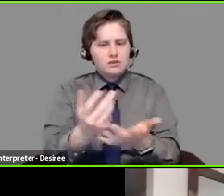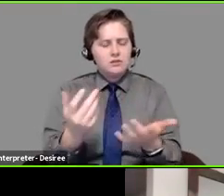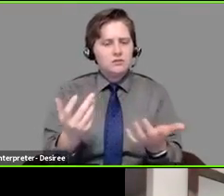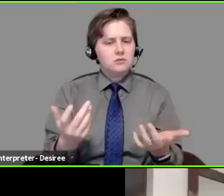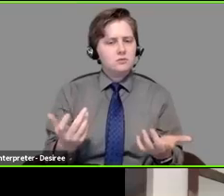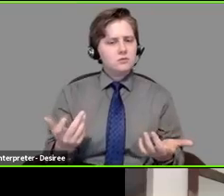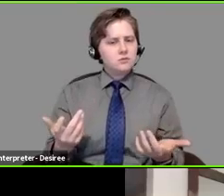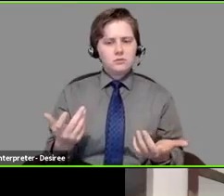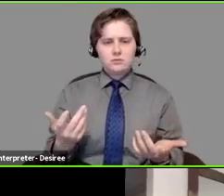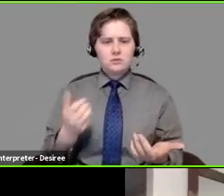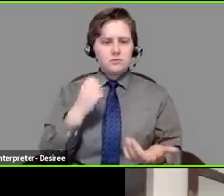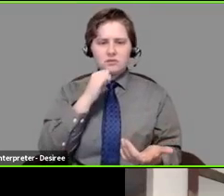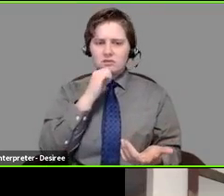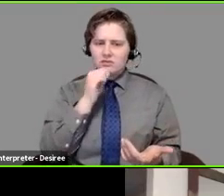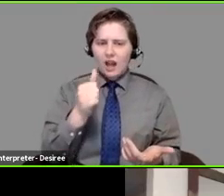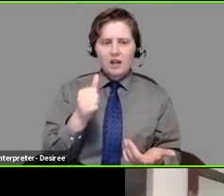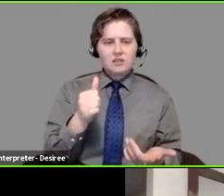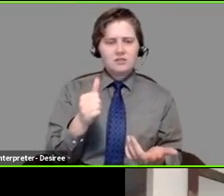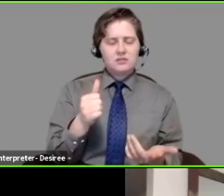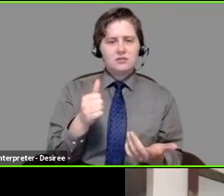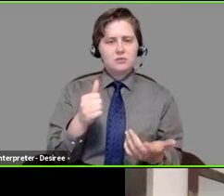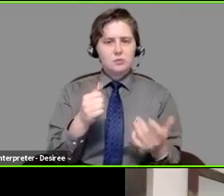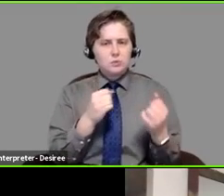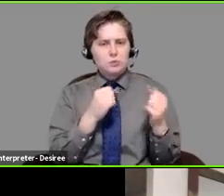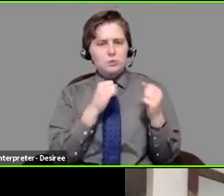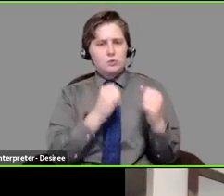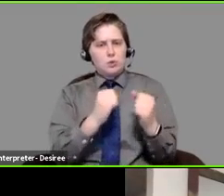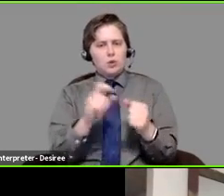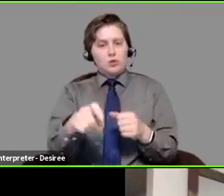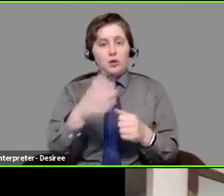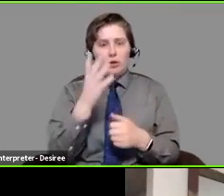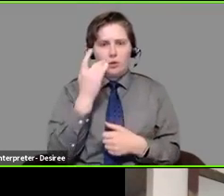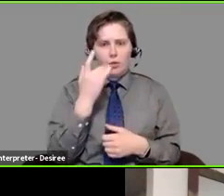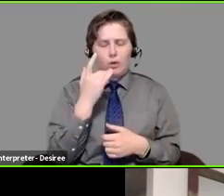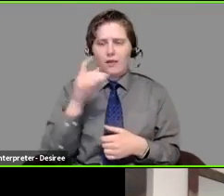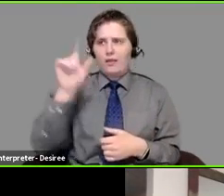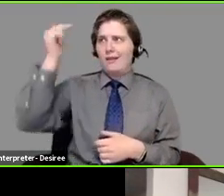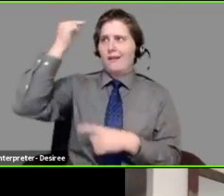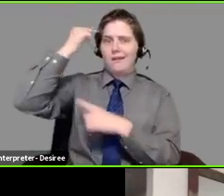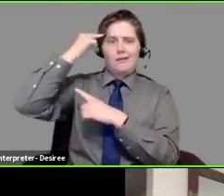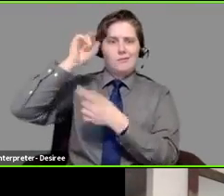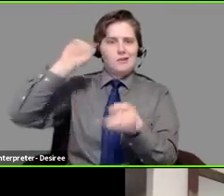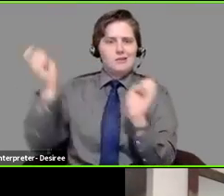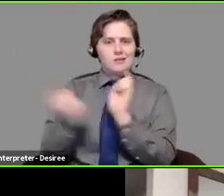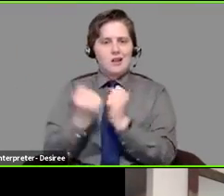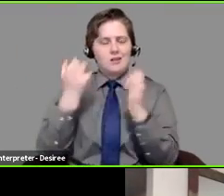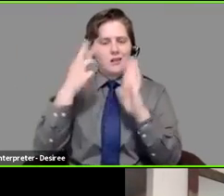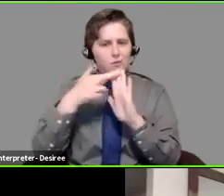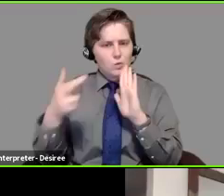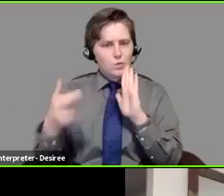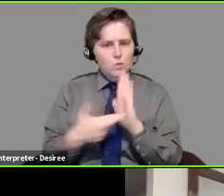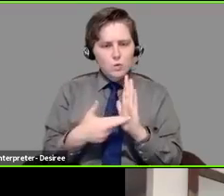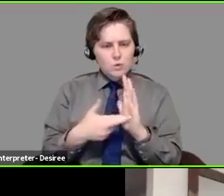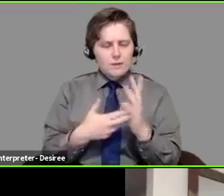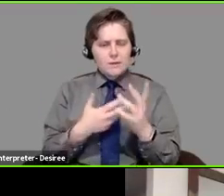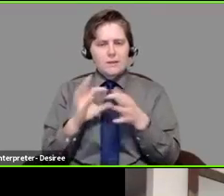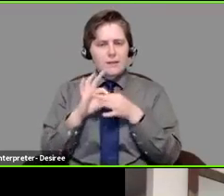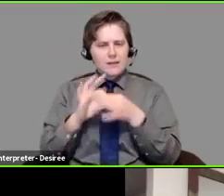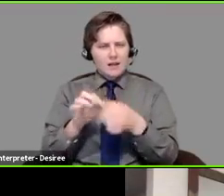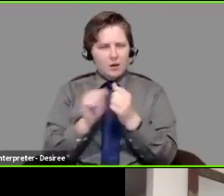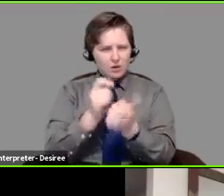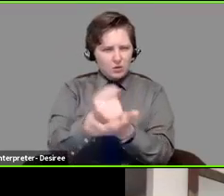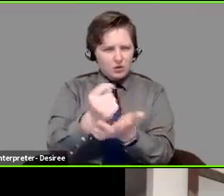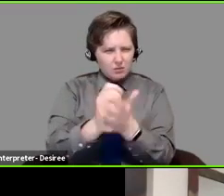not as robust as it should be because the federal government changed a lot of rules related to